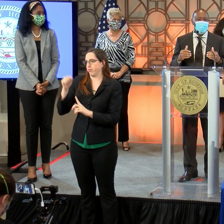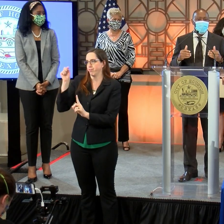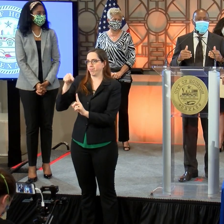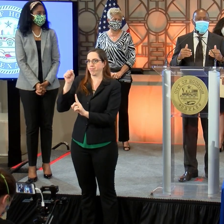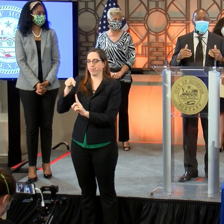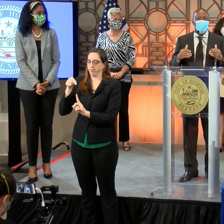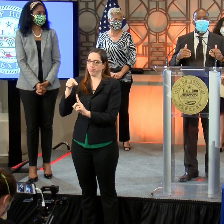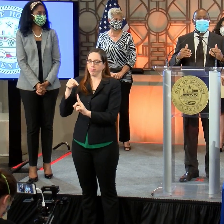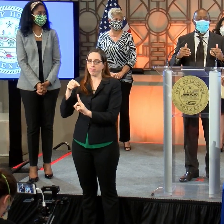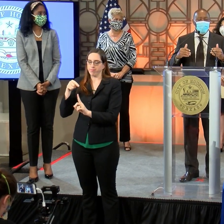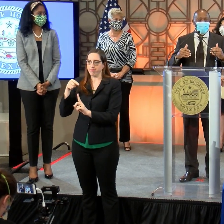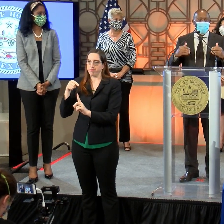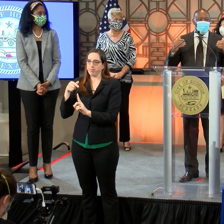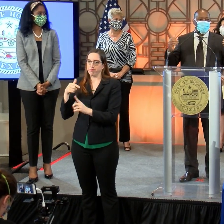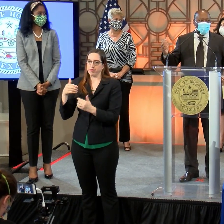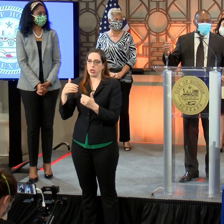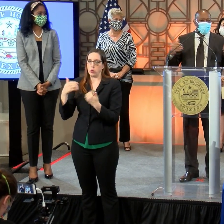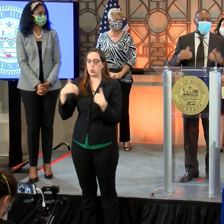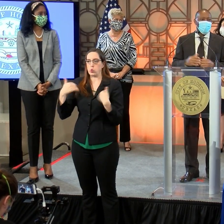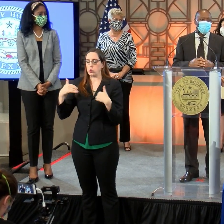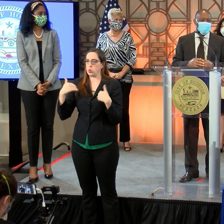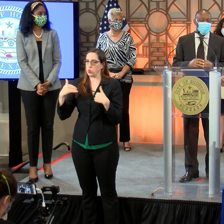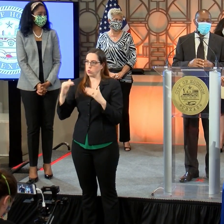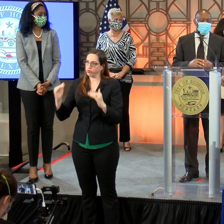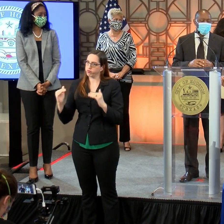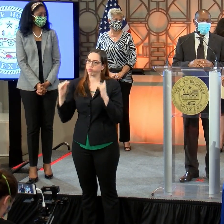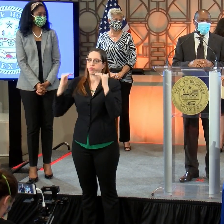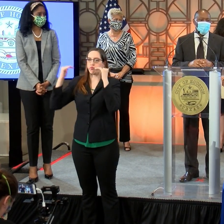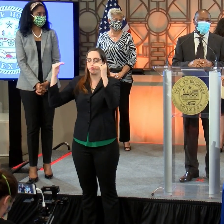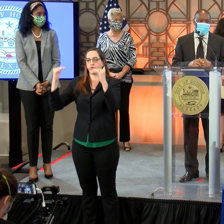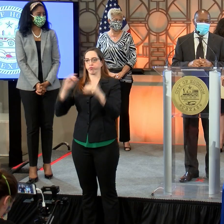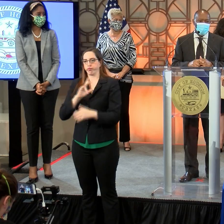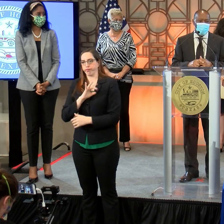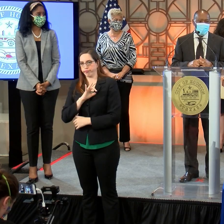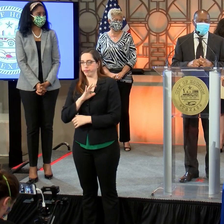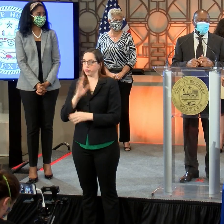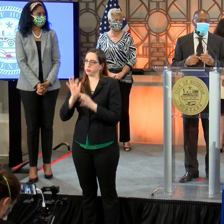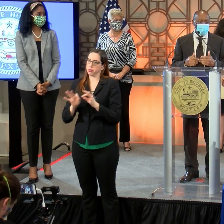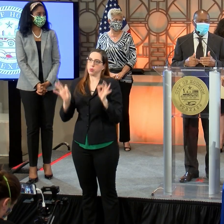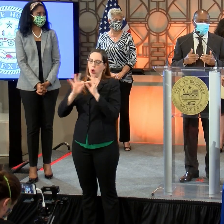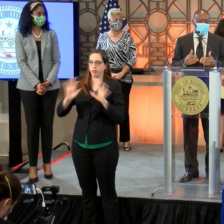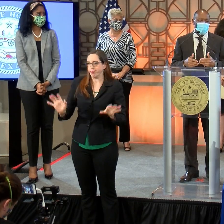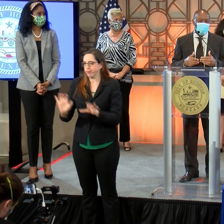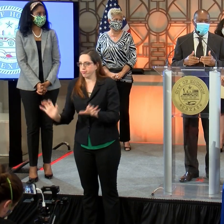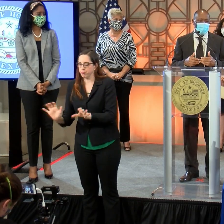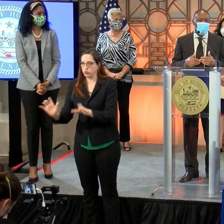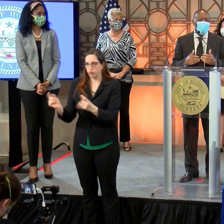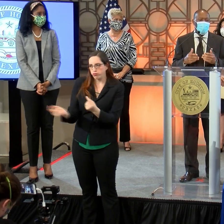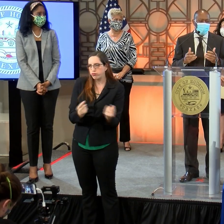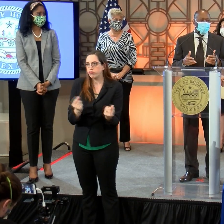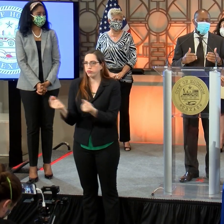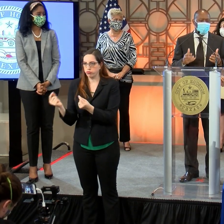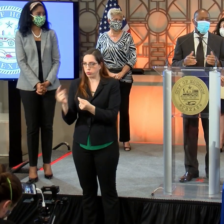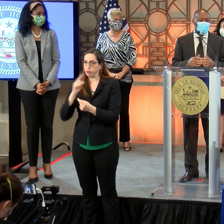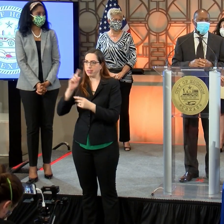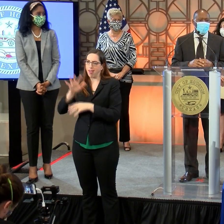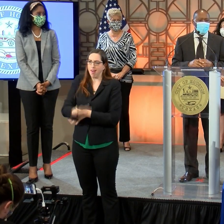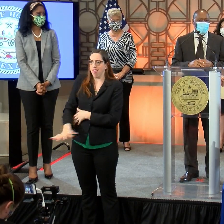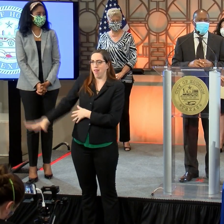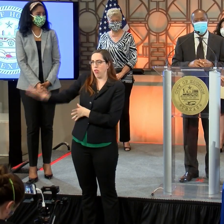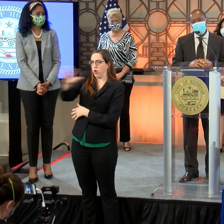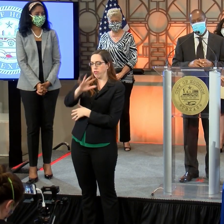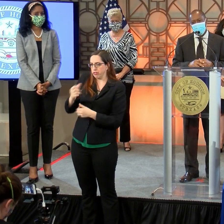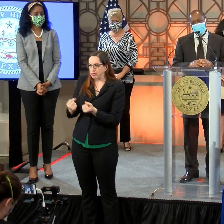who has a higher profile, and certainly has just been instrumental in moving our whole region